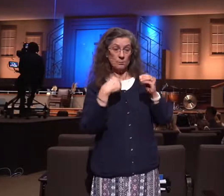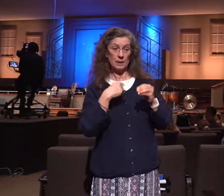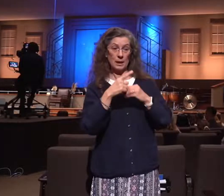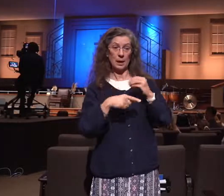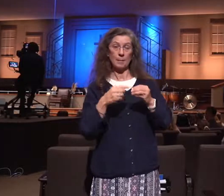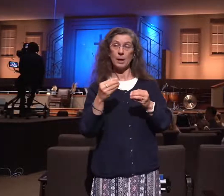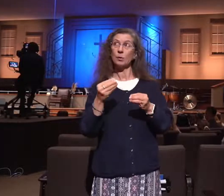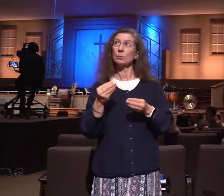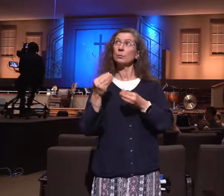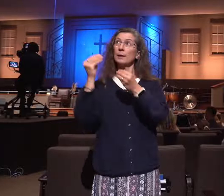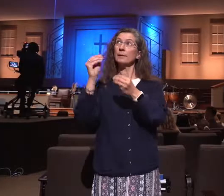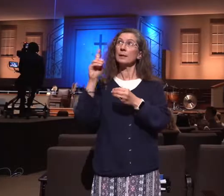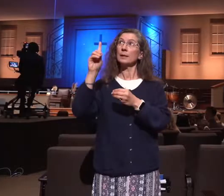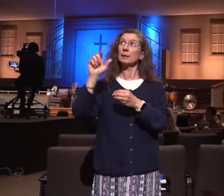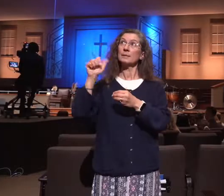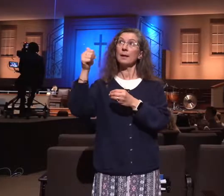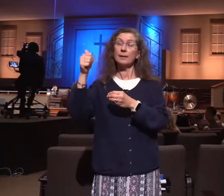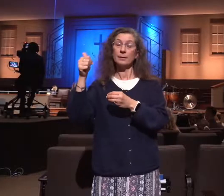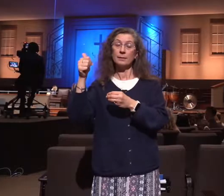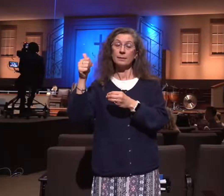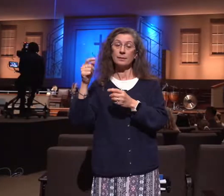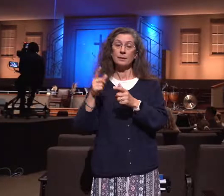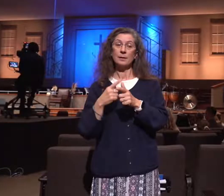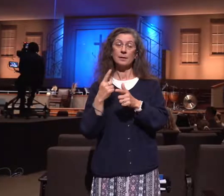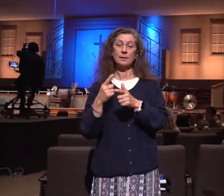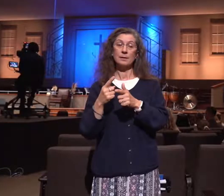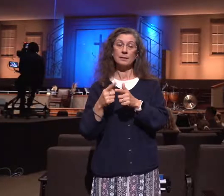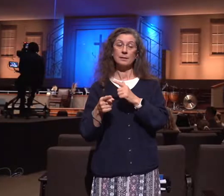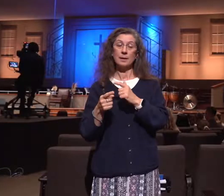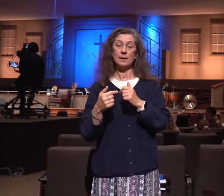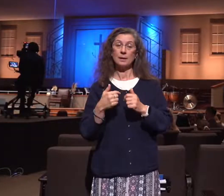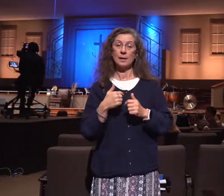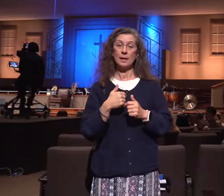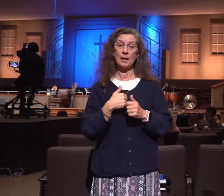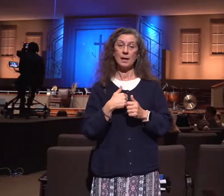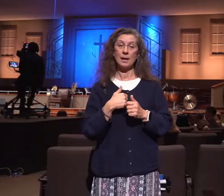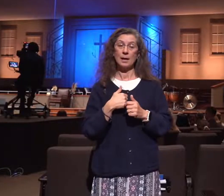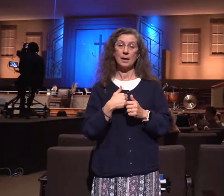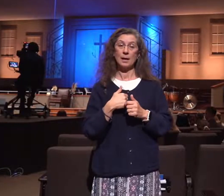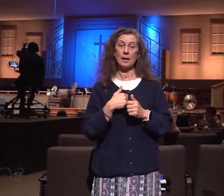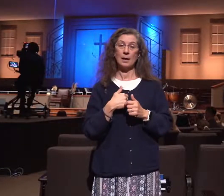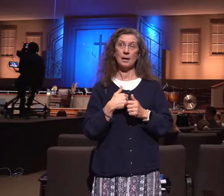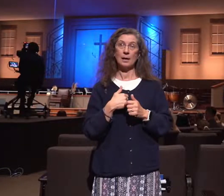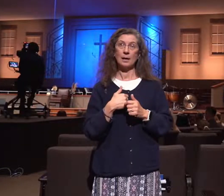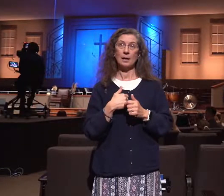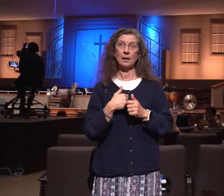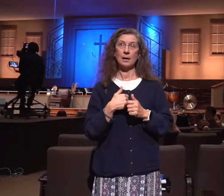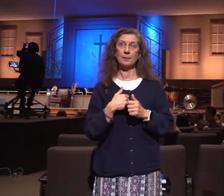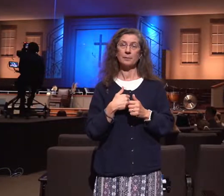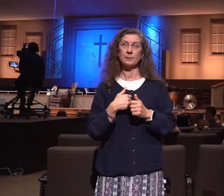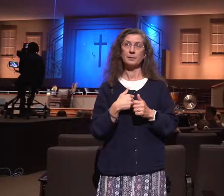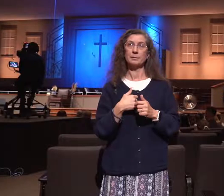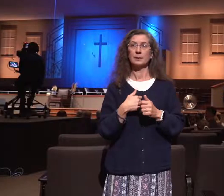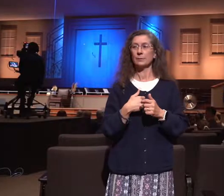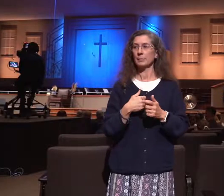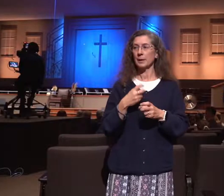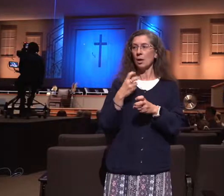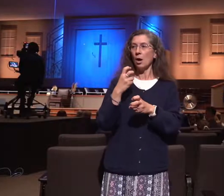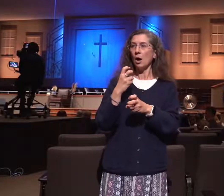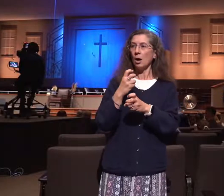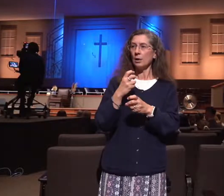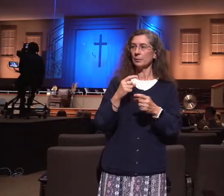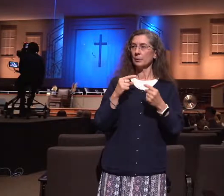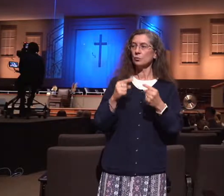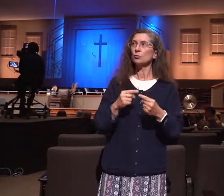of my first dollar, I would have a hard time tithing my first million. And I guarantee